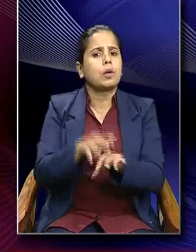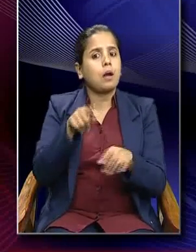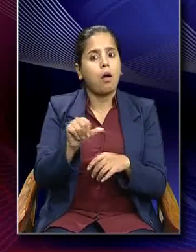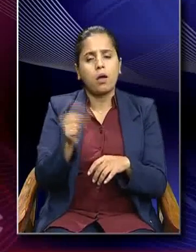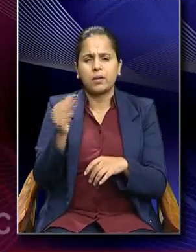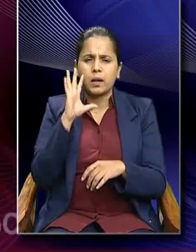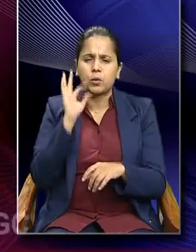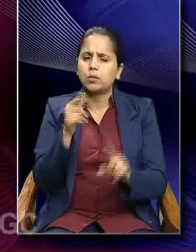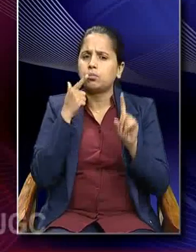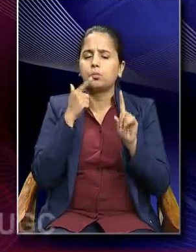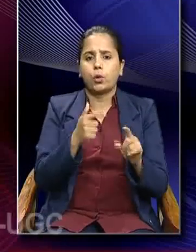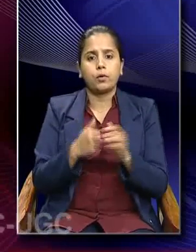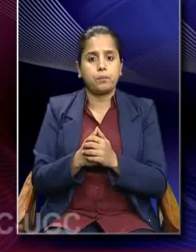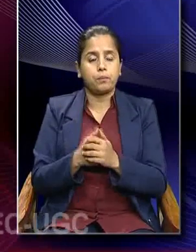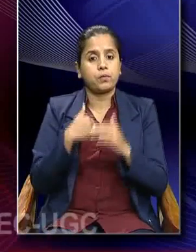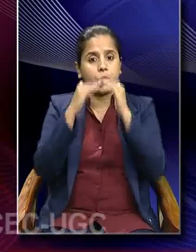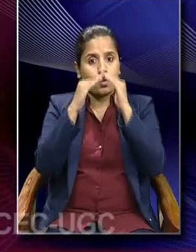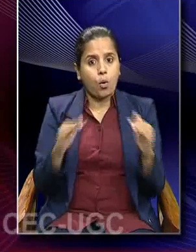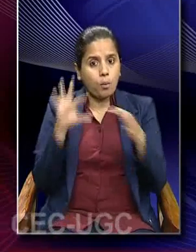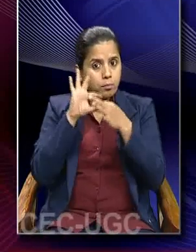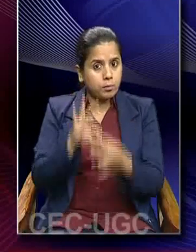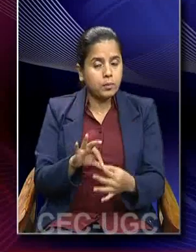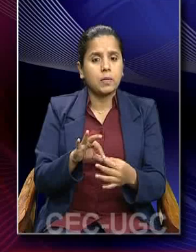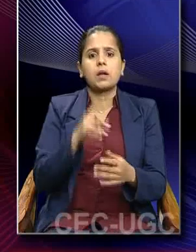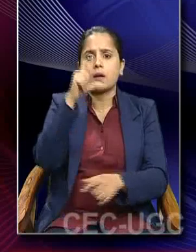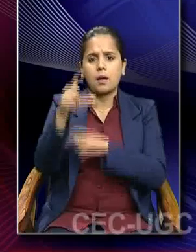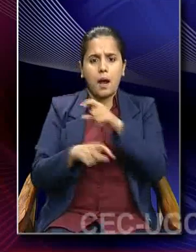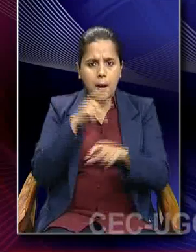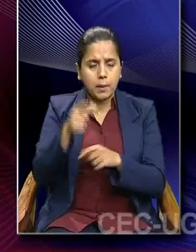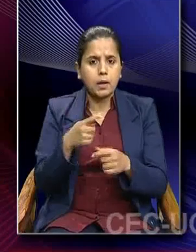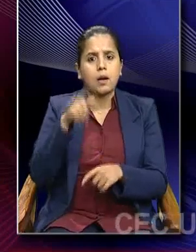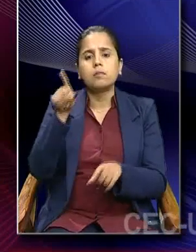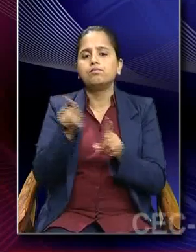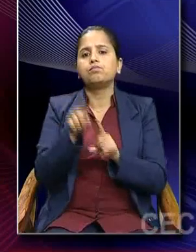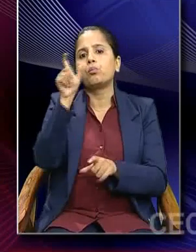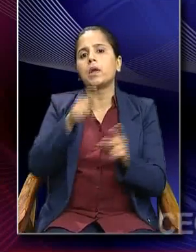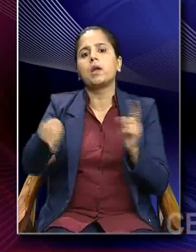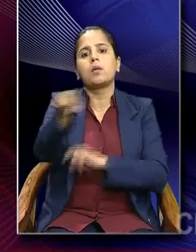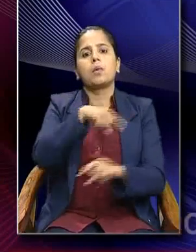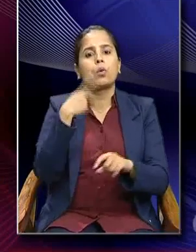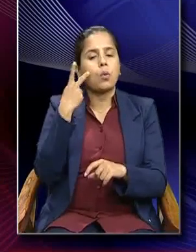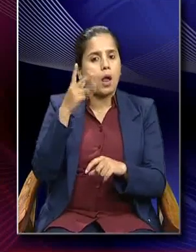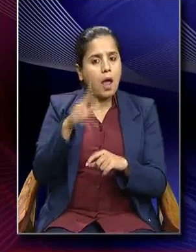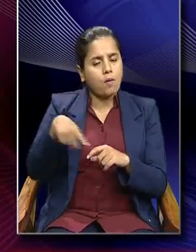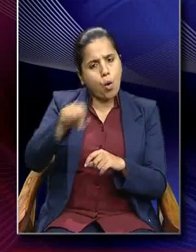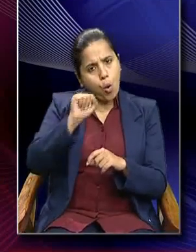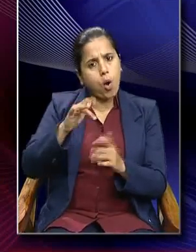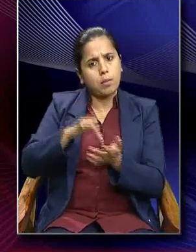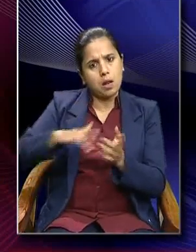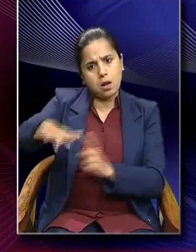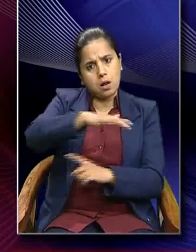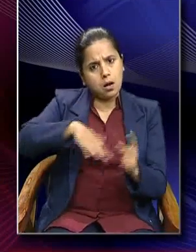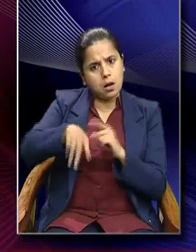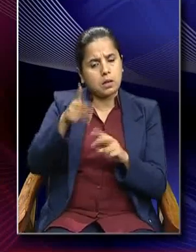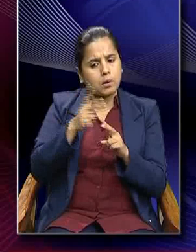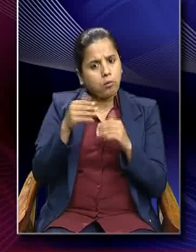important aspect. Home-based industries, like people who are producing within their own community